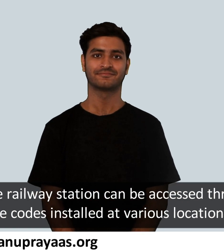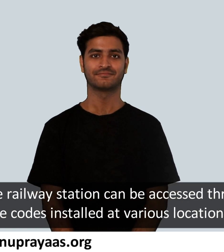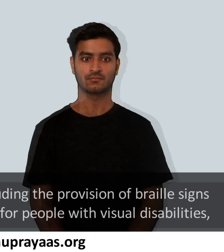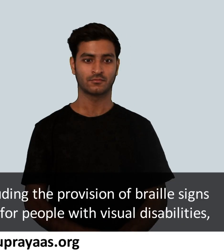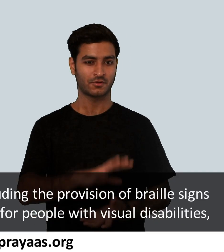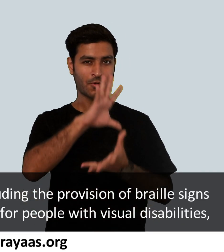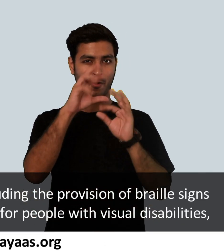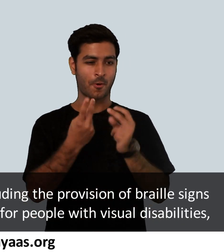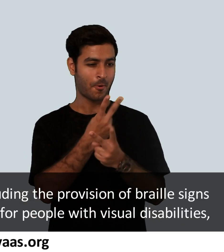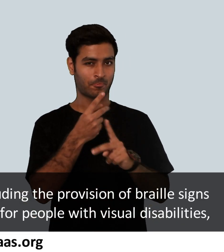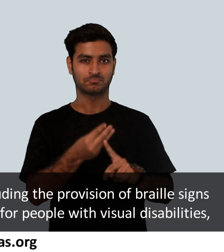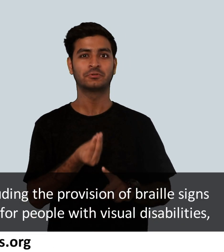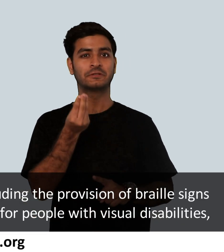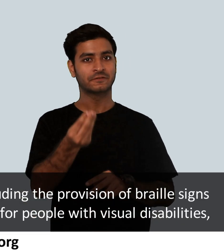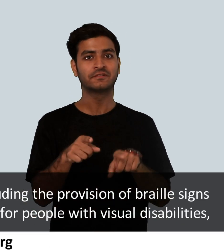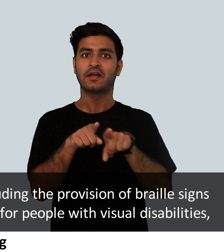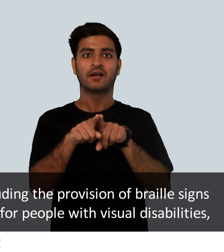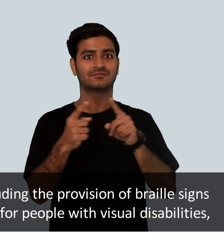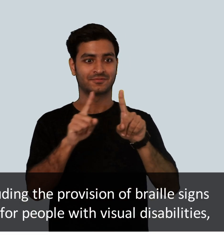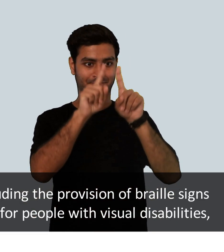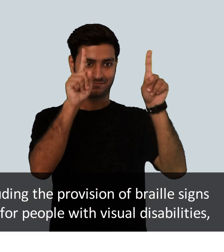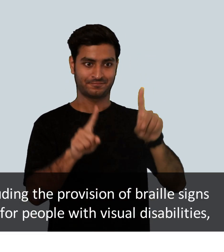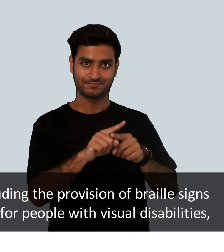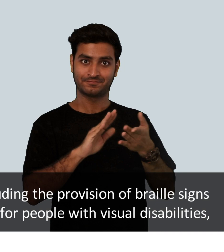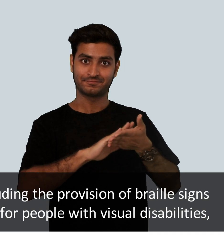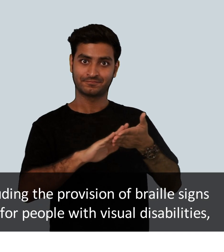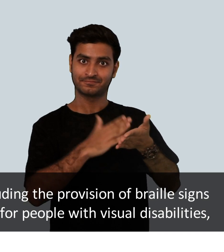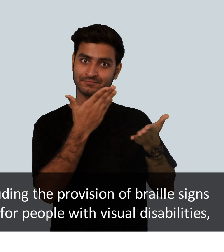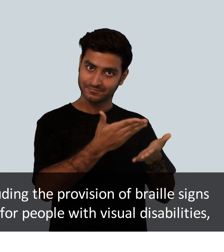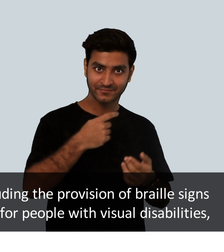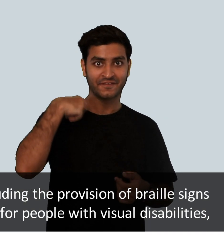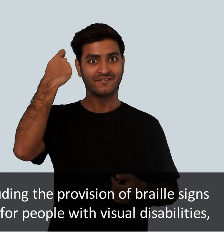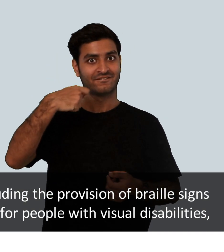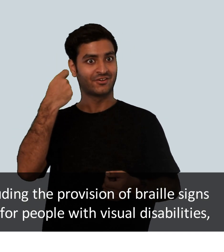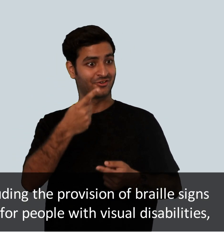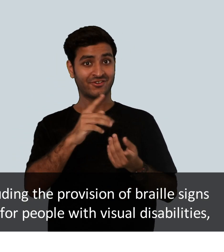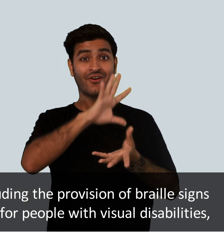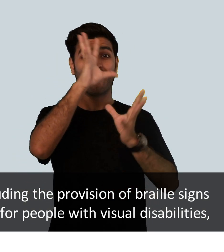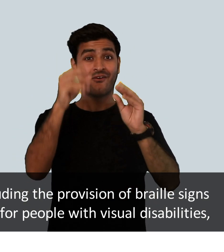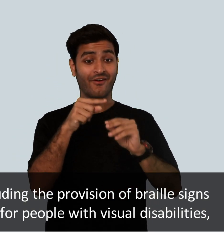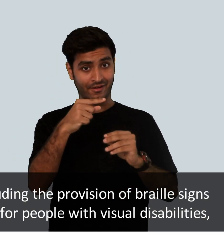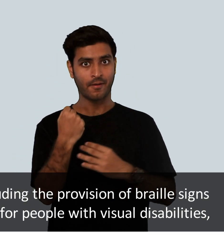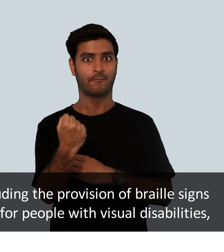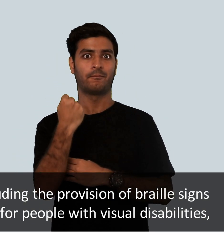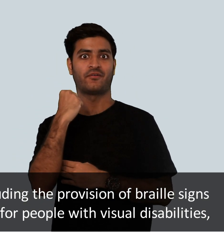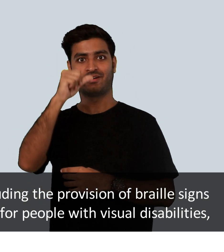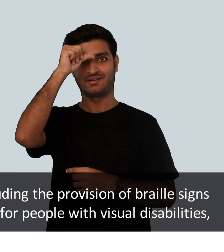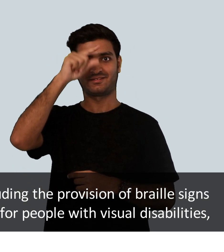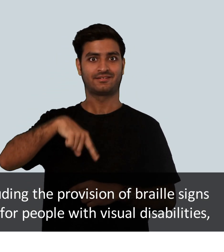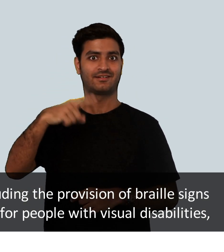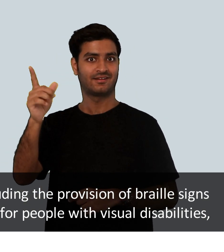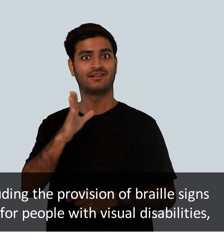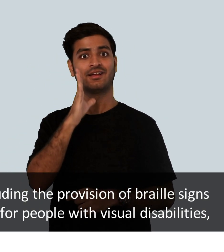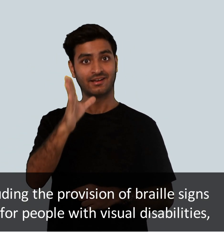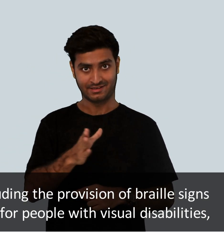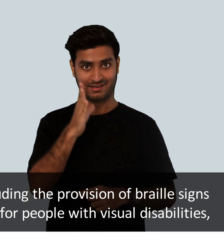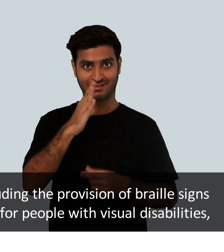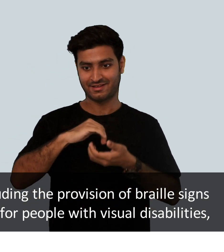This initiative including the provision of Braille Signs and other facilities for people with visual